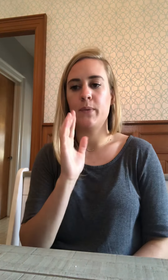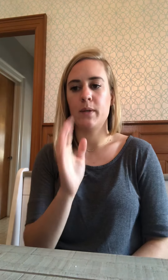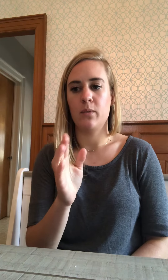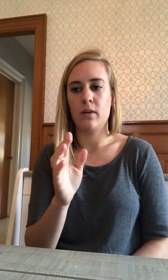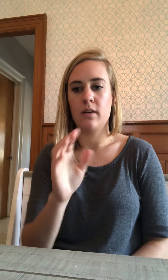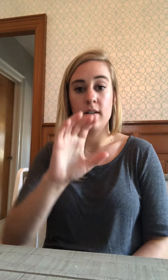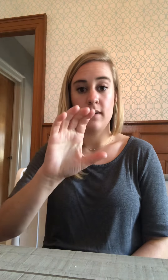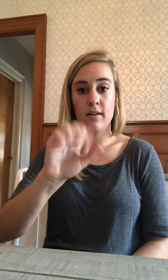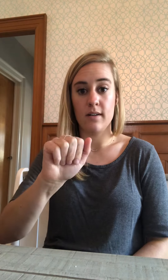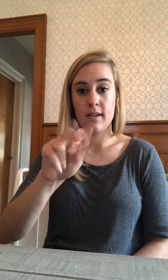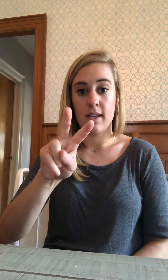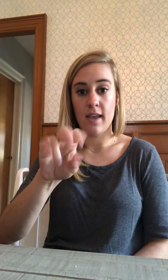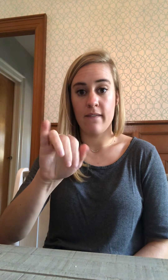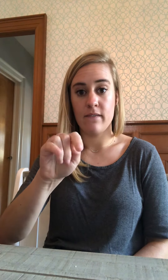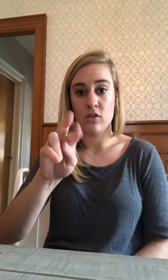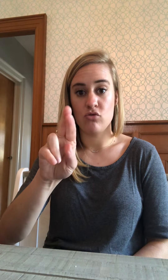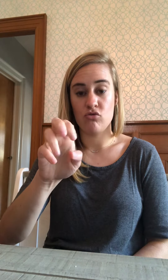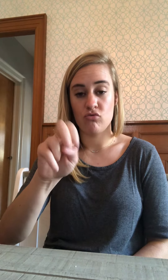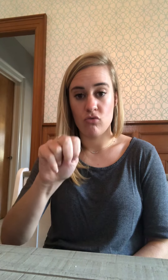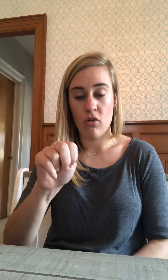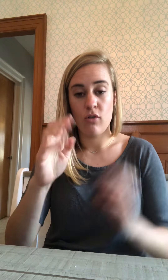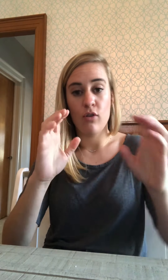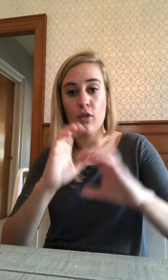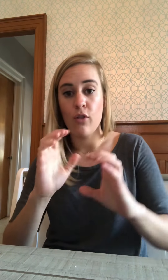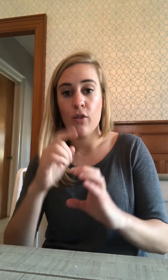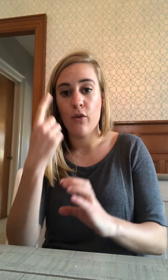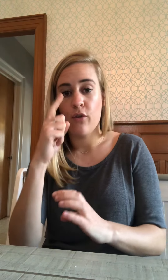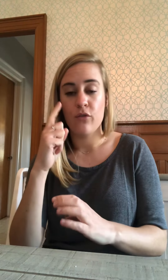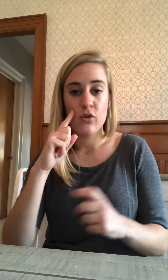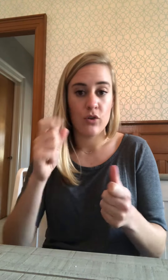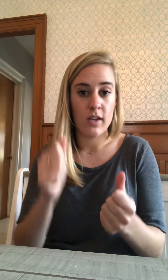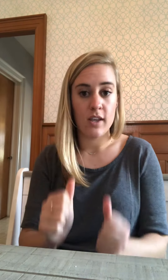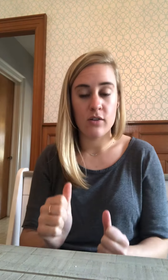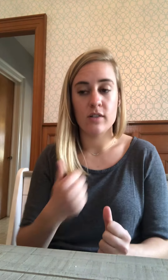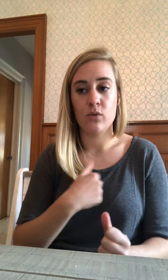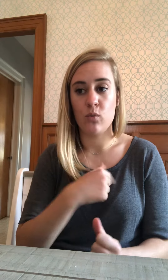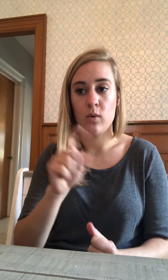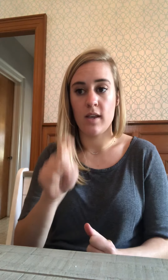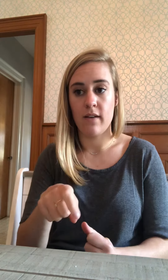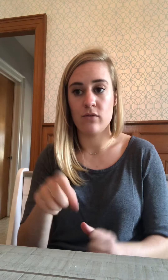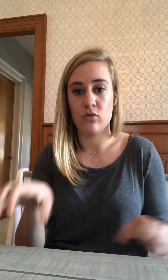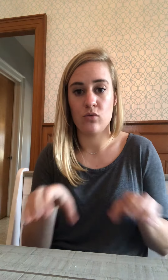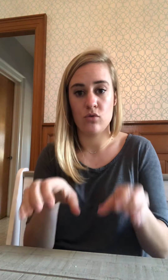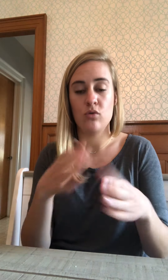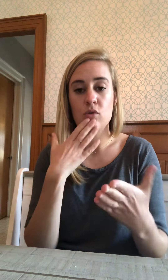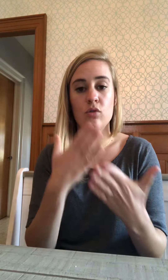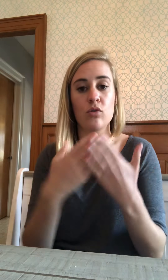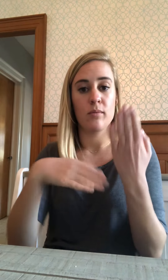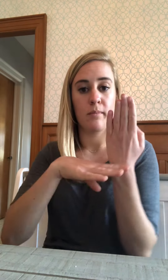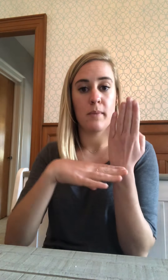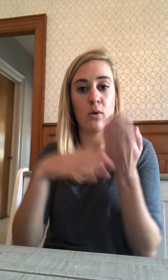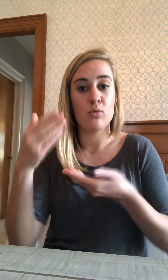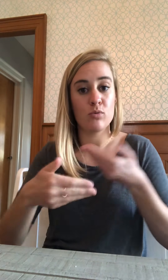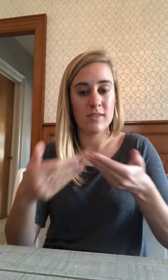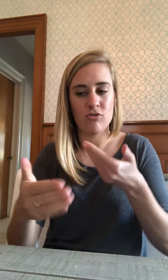the whole mouth, look for caries. We need to do a good periodontal procedure anyway. We're going